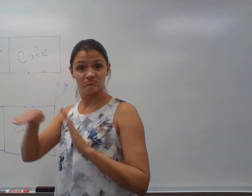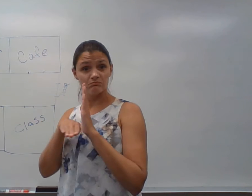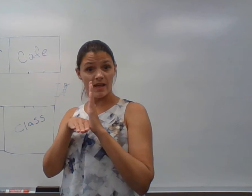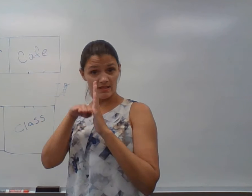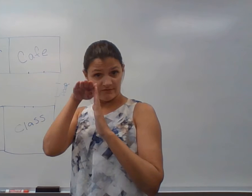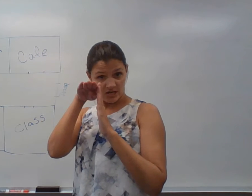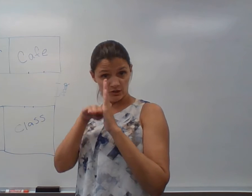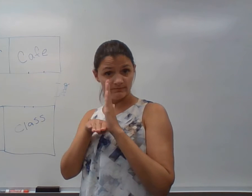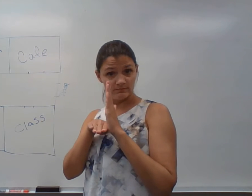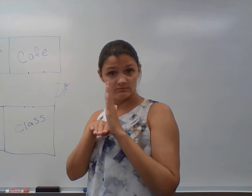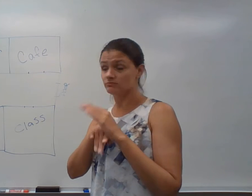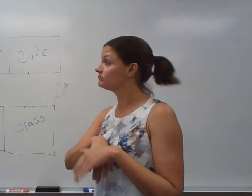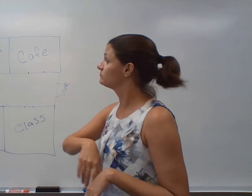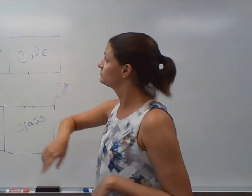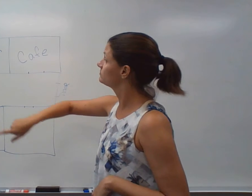my elevator,